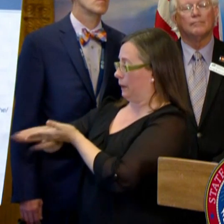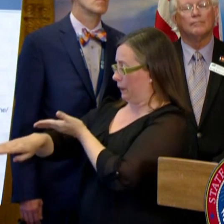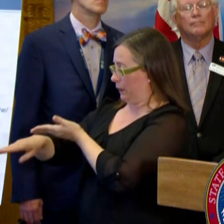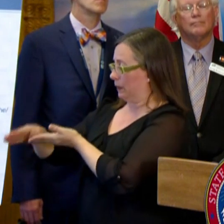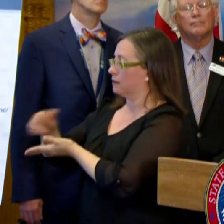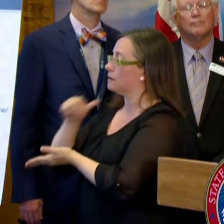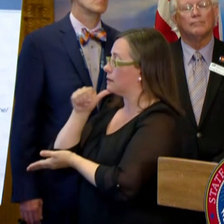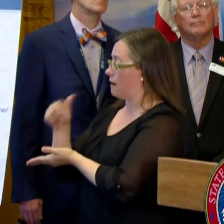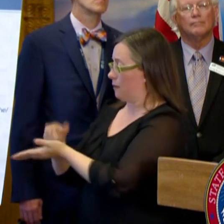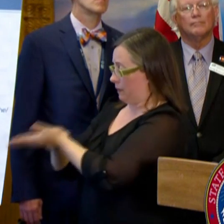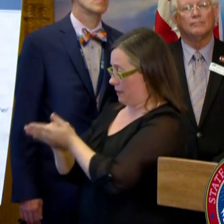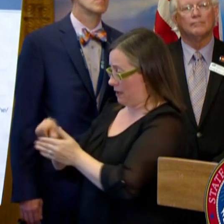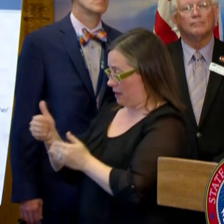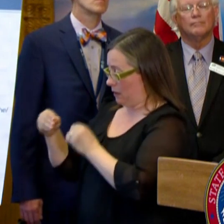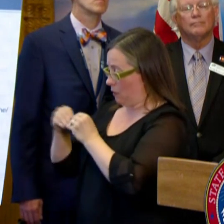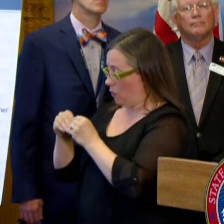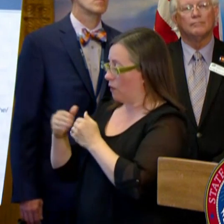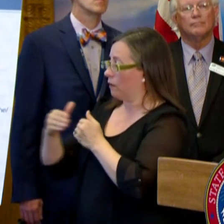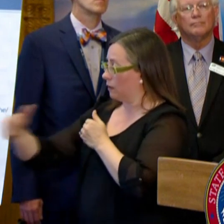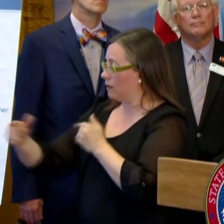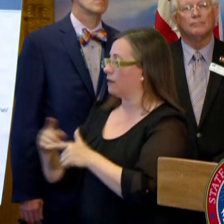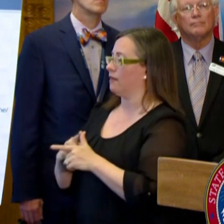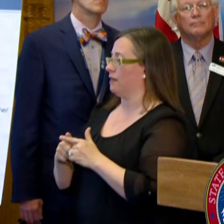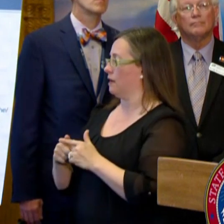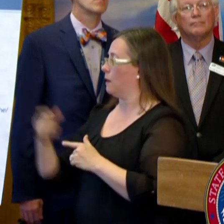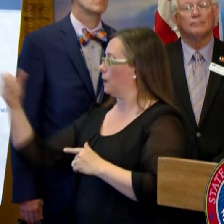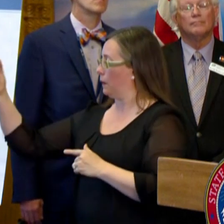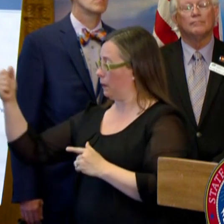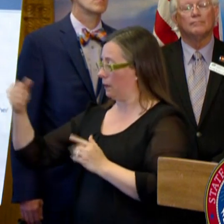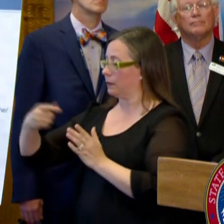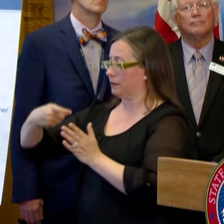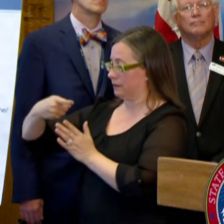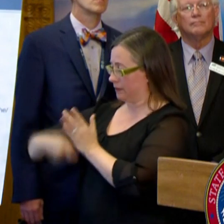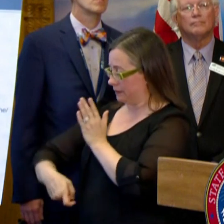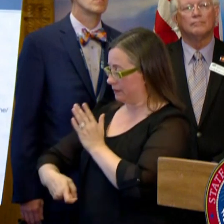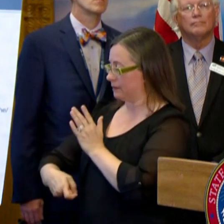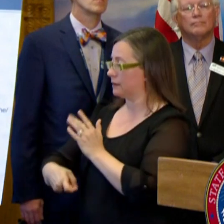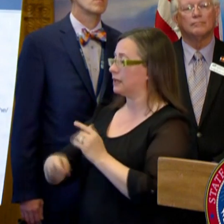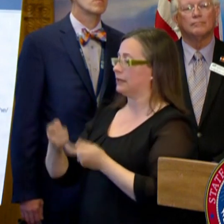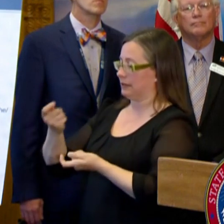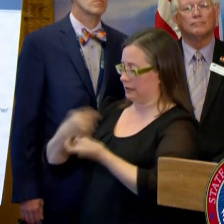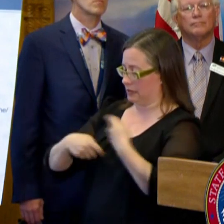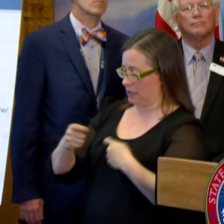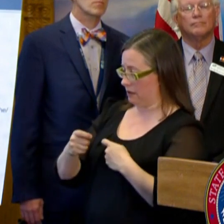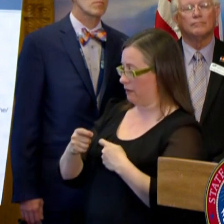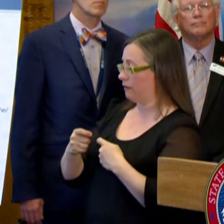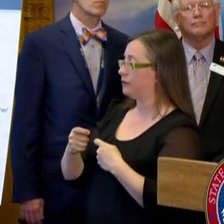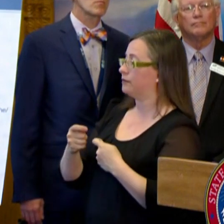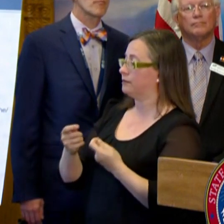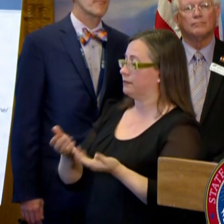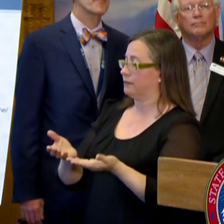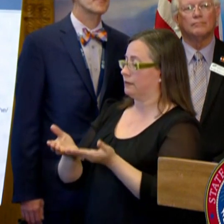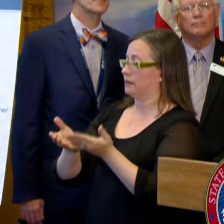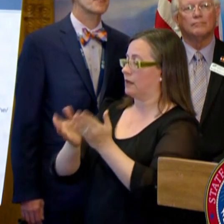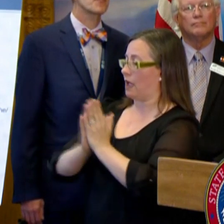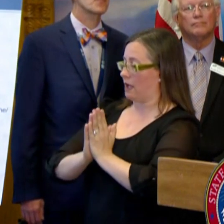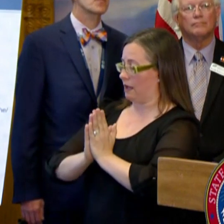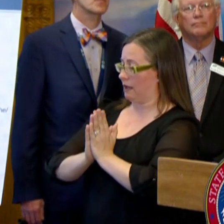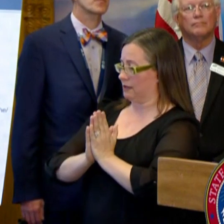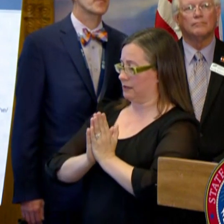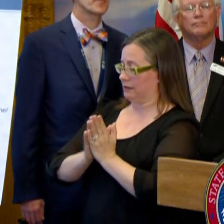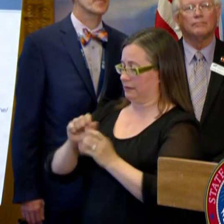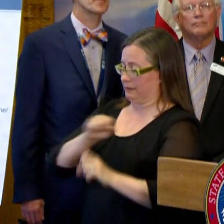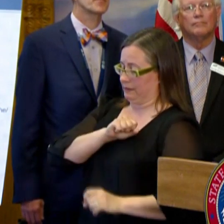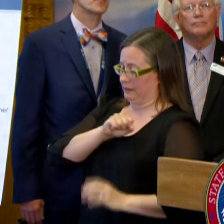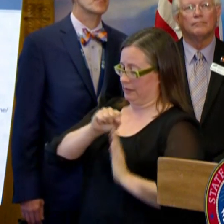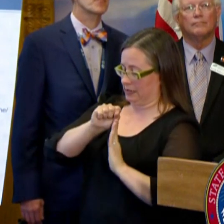approval and paper those grants later to deploy existing resources rather than bog state personnel down in paperwork